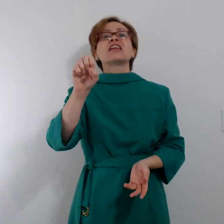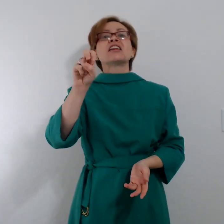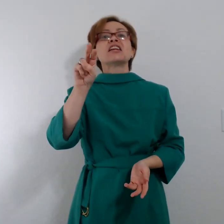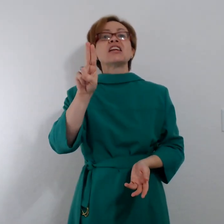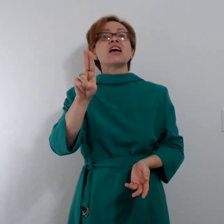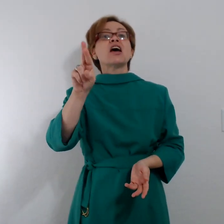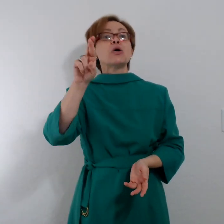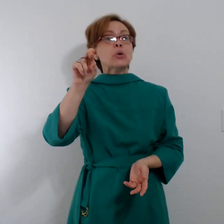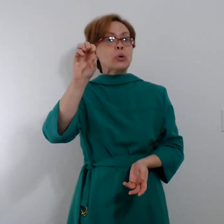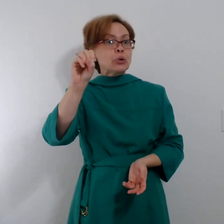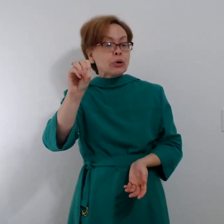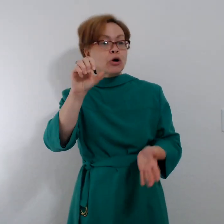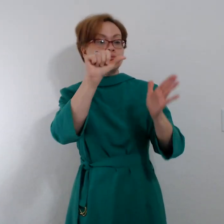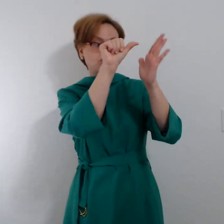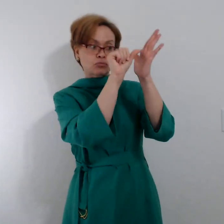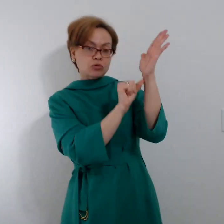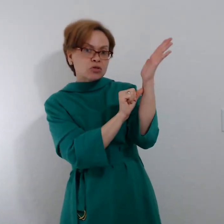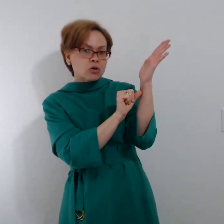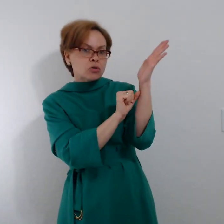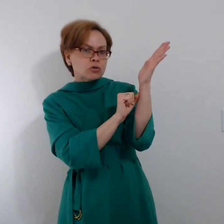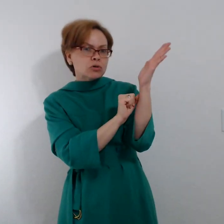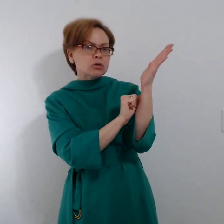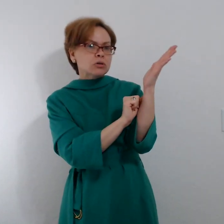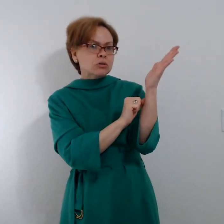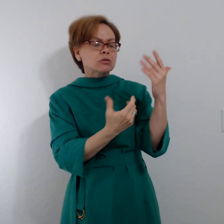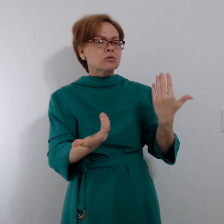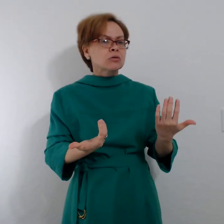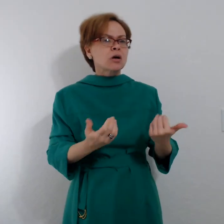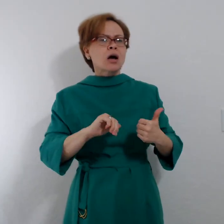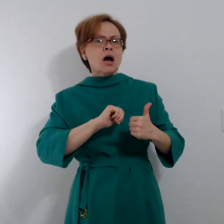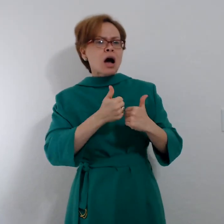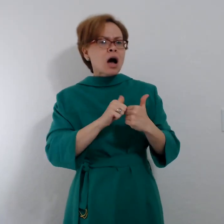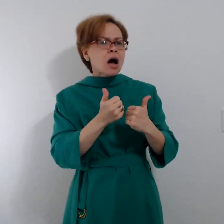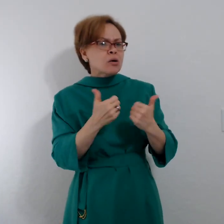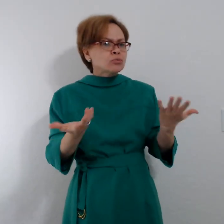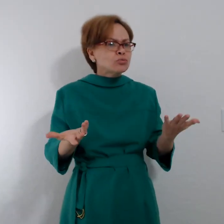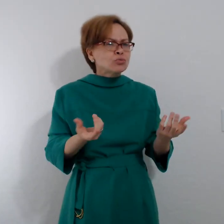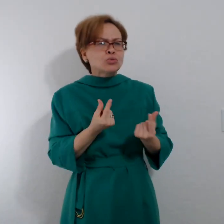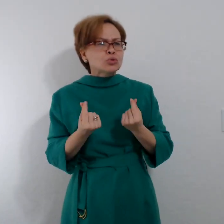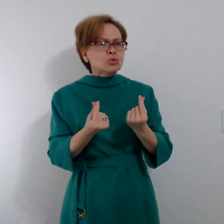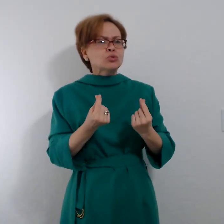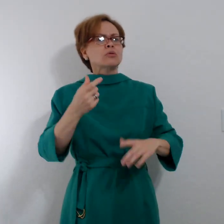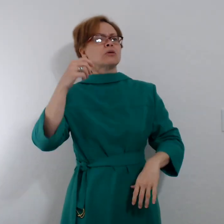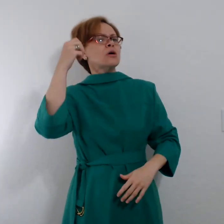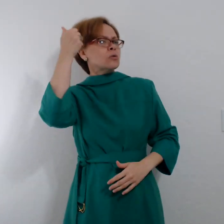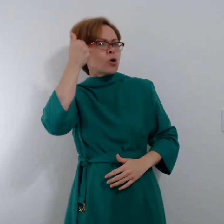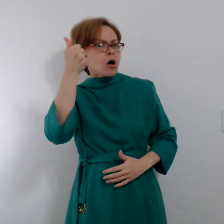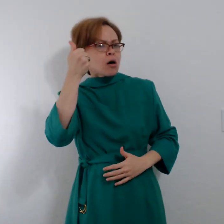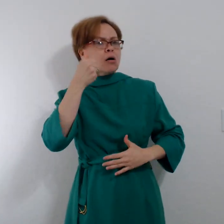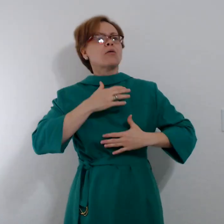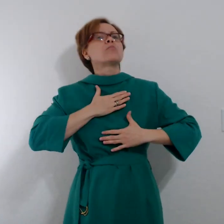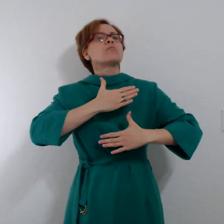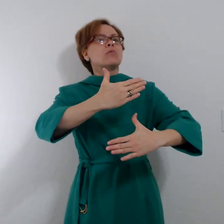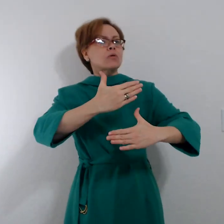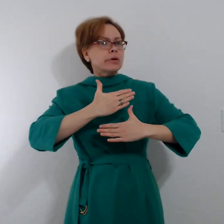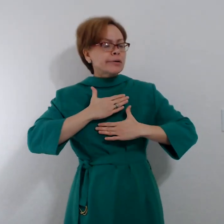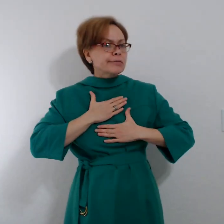could I go without air? And he said to me that anything over 6 minutes, you have a serious